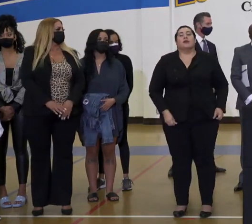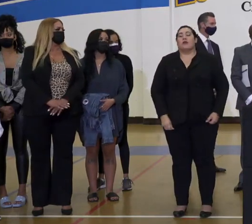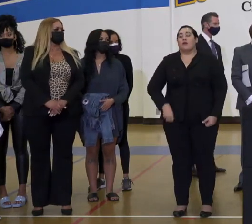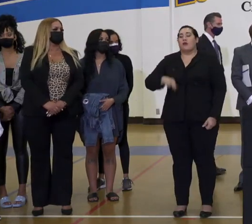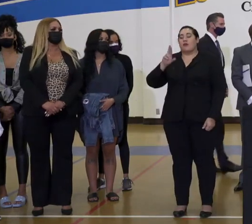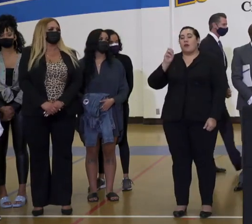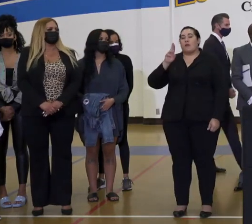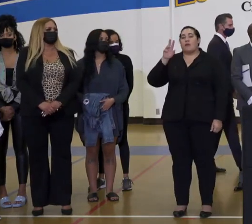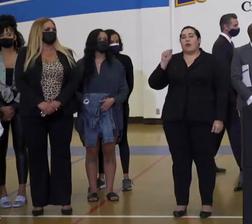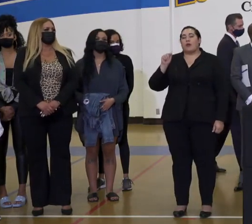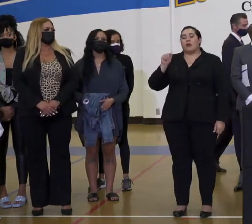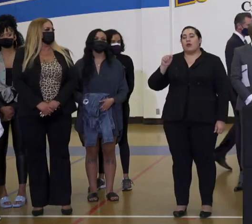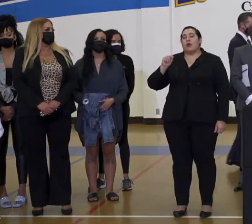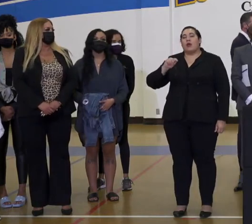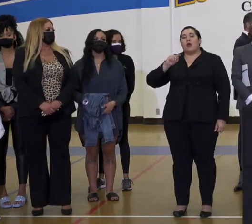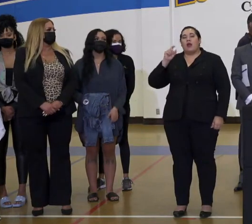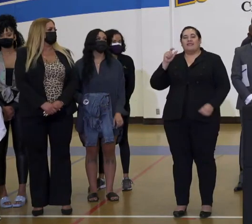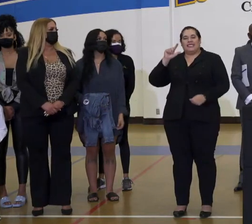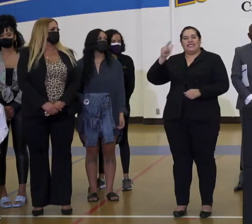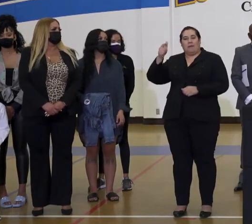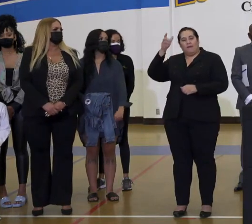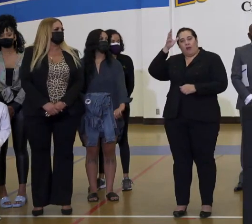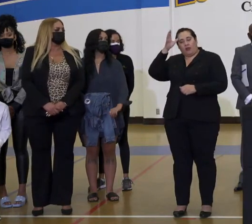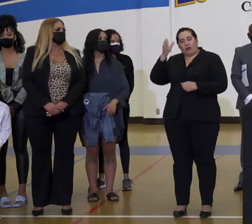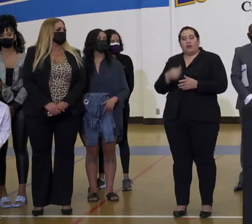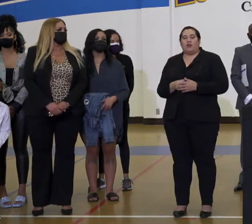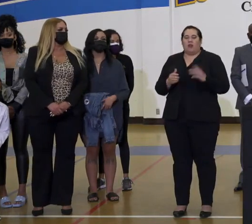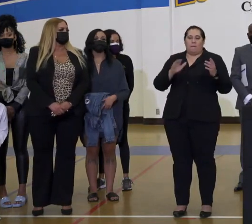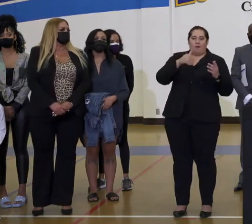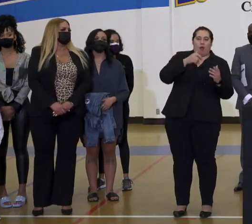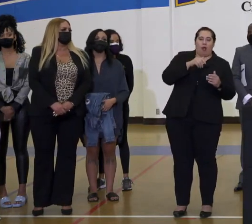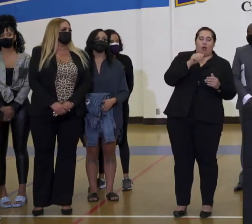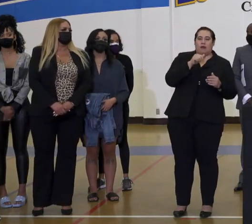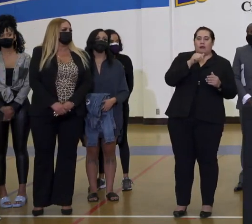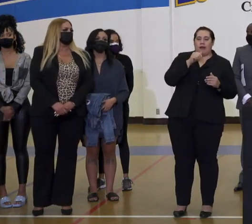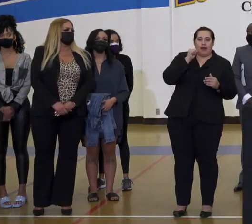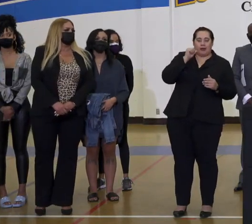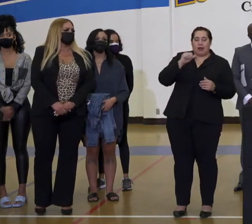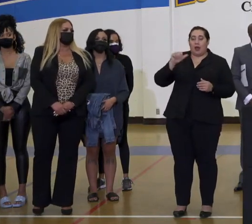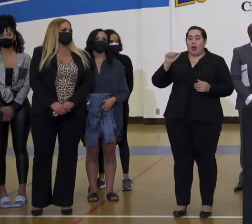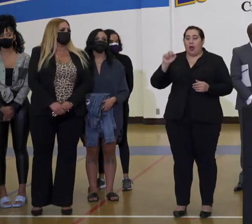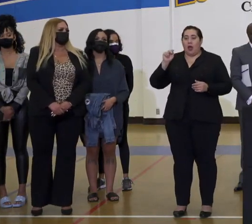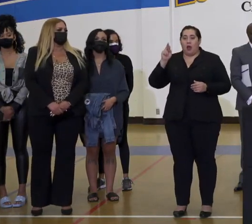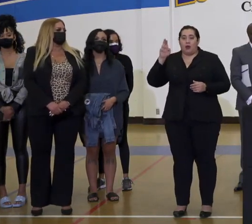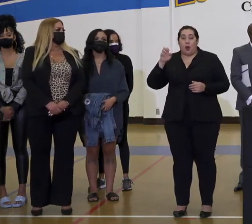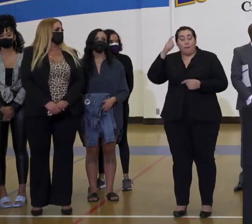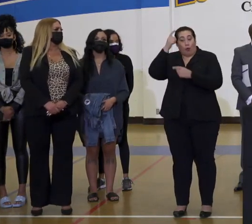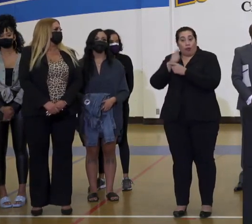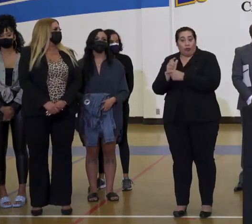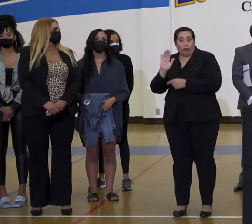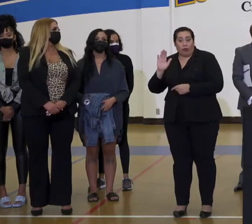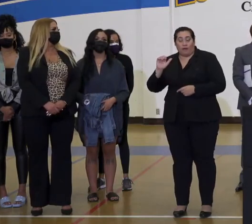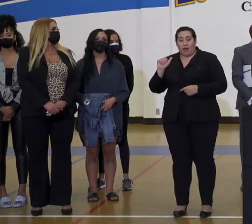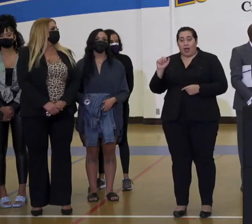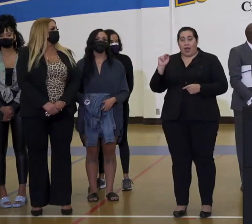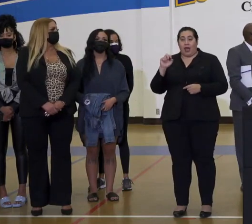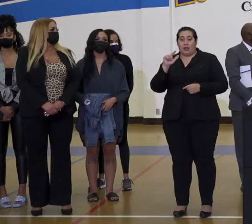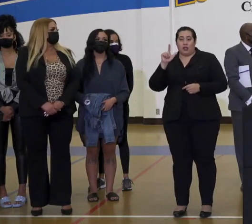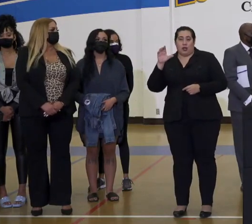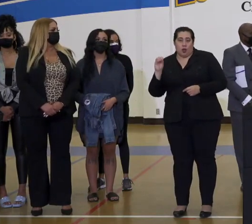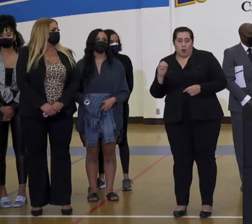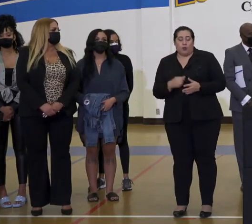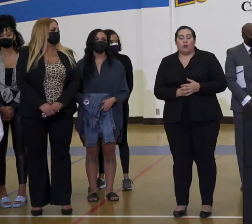Robert Collins, stepfather of Angelo Quinto. Andre Quinto, brother of Angelo